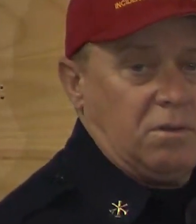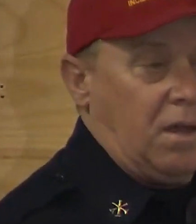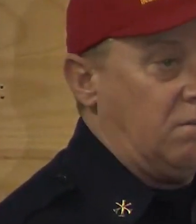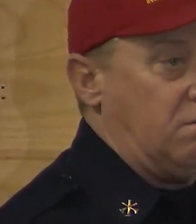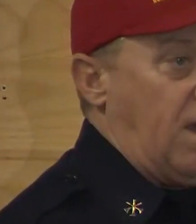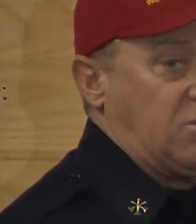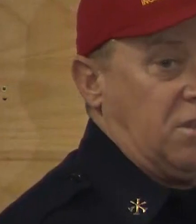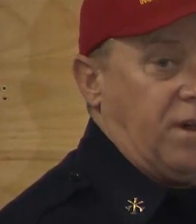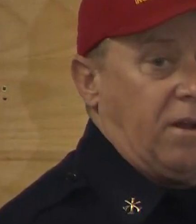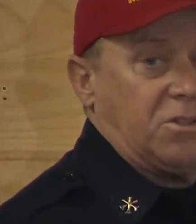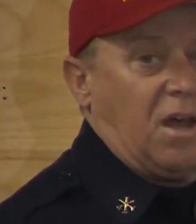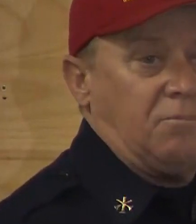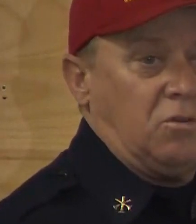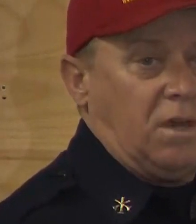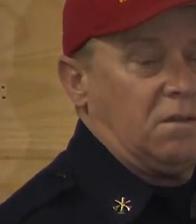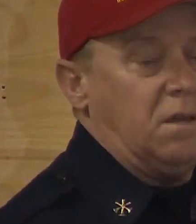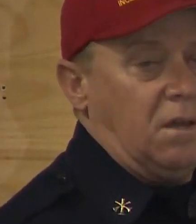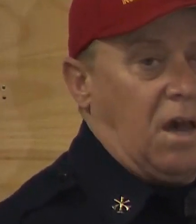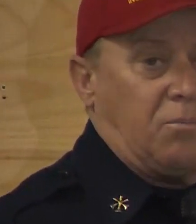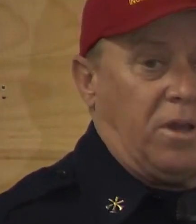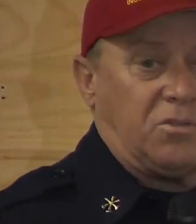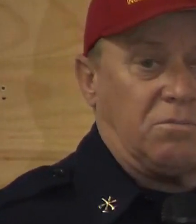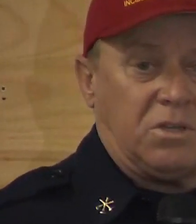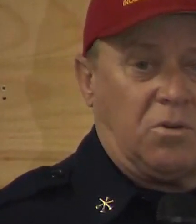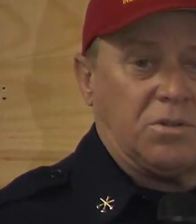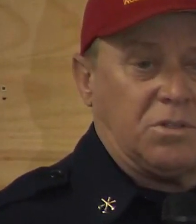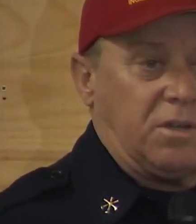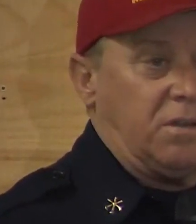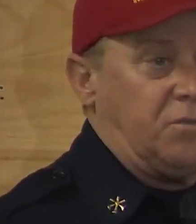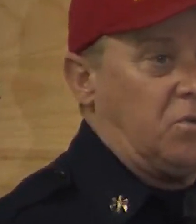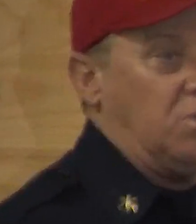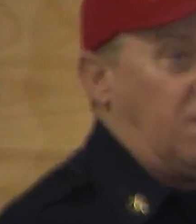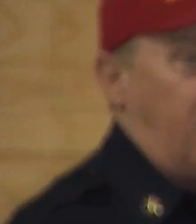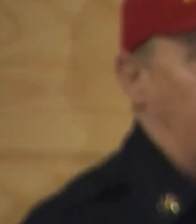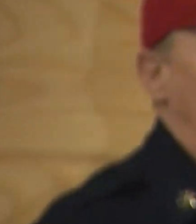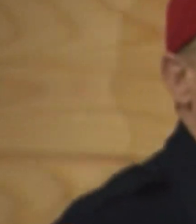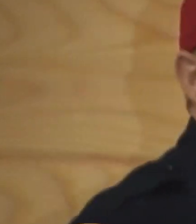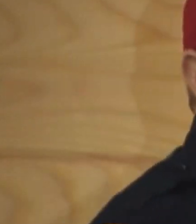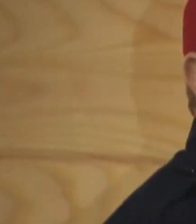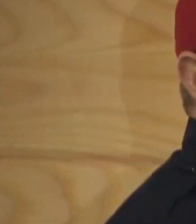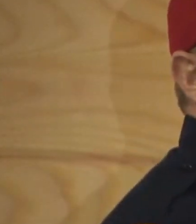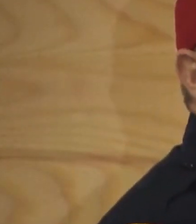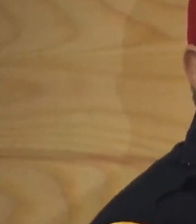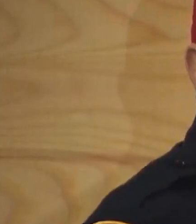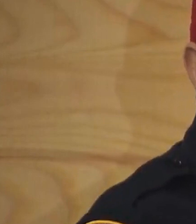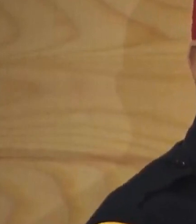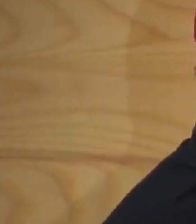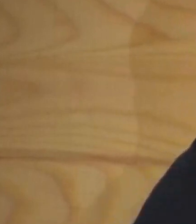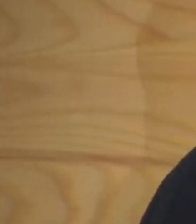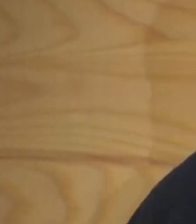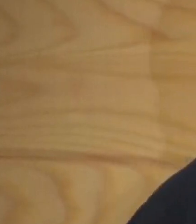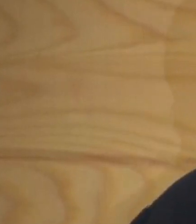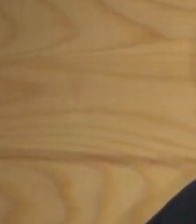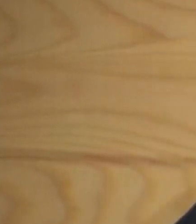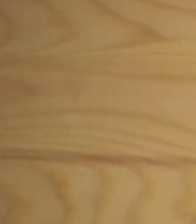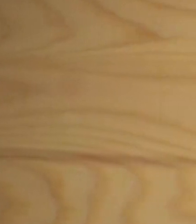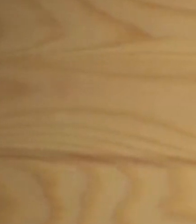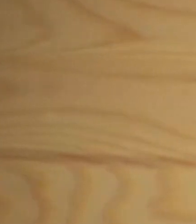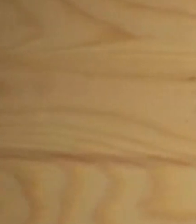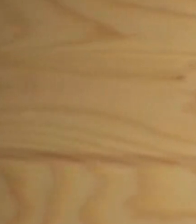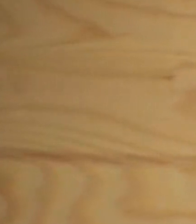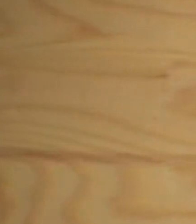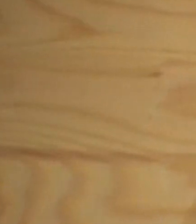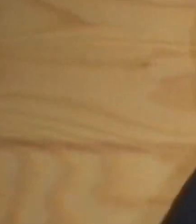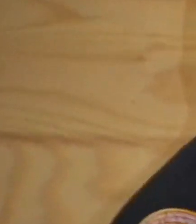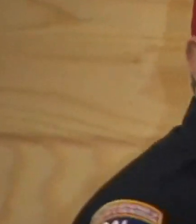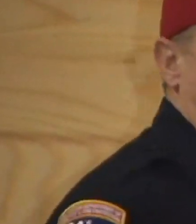coast. Actually, the fire has stopped moving. Operational resources are getting a foothold on that, and we're looking for containment fairly soon. The